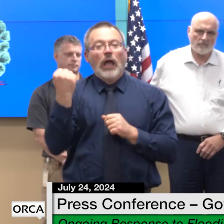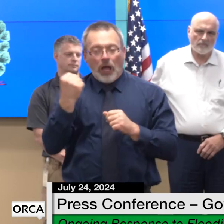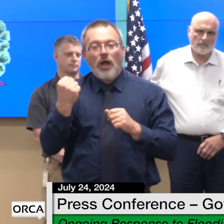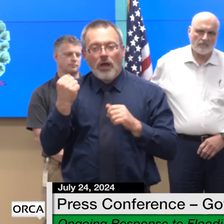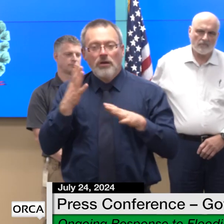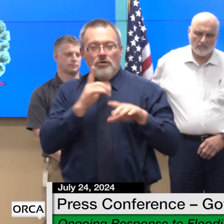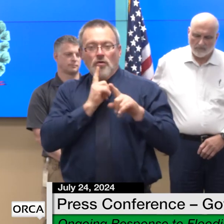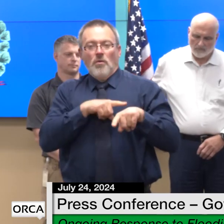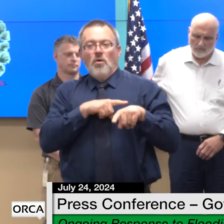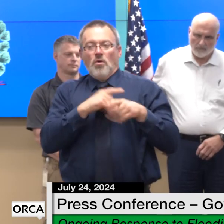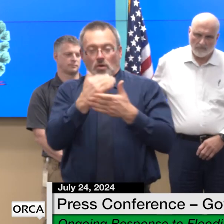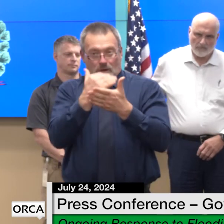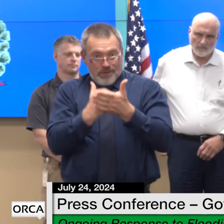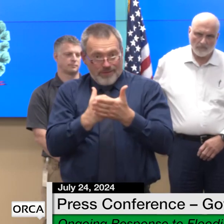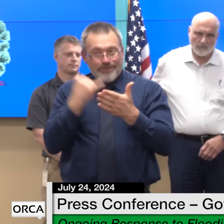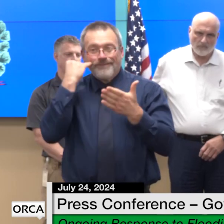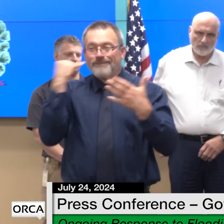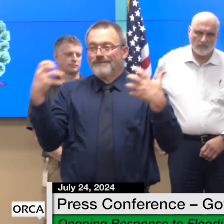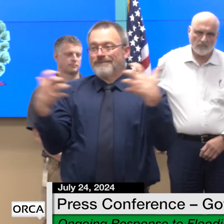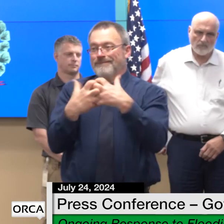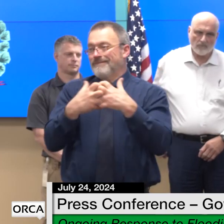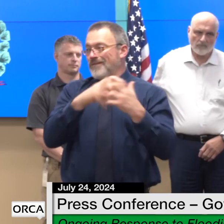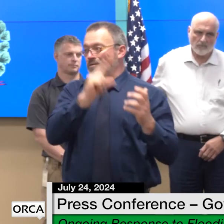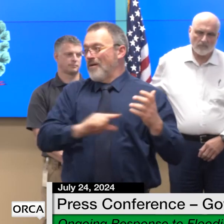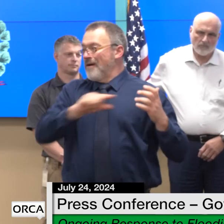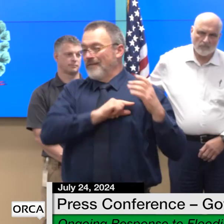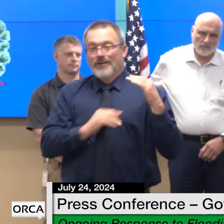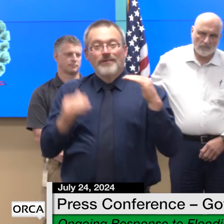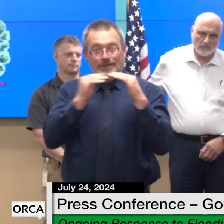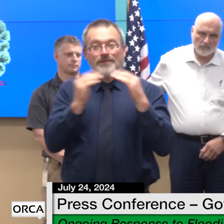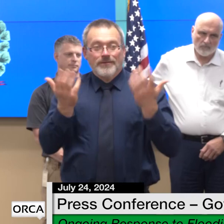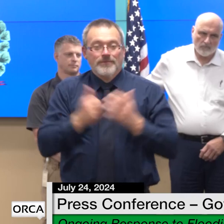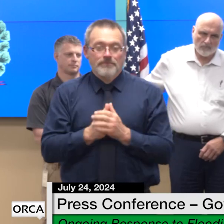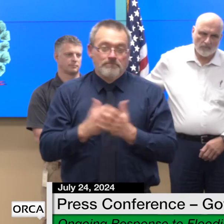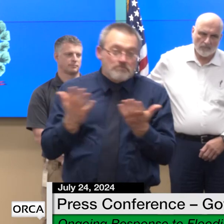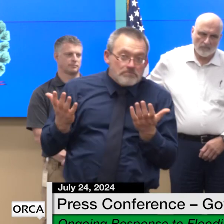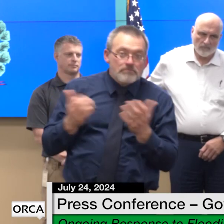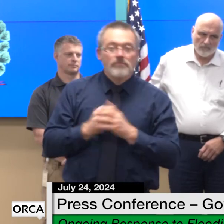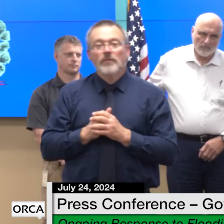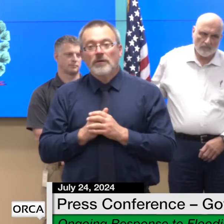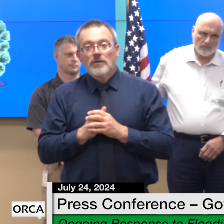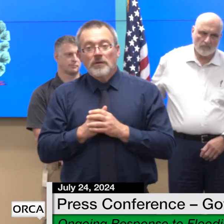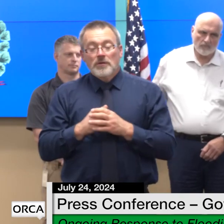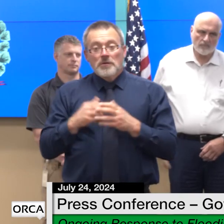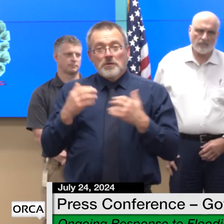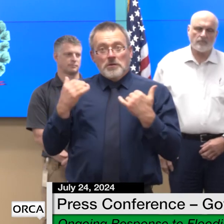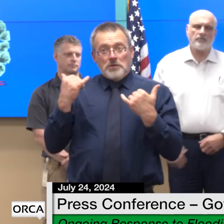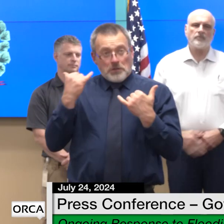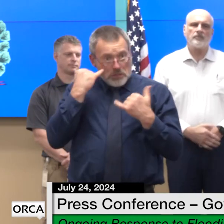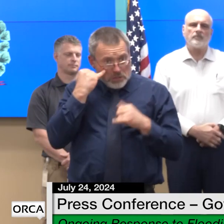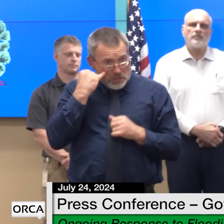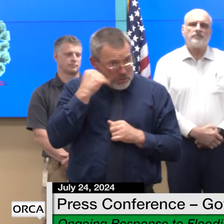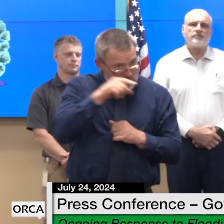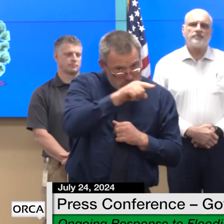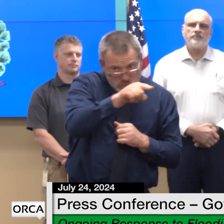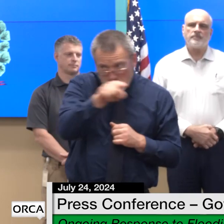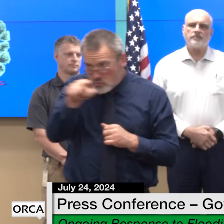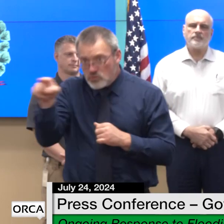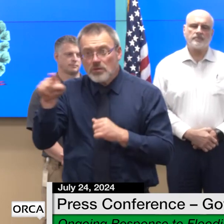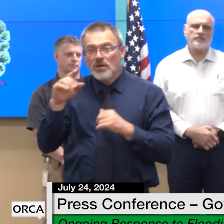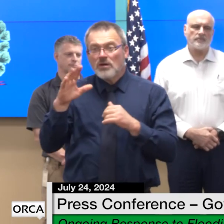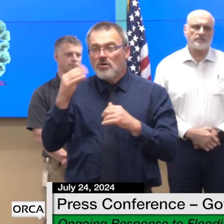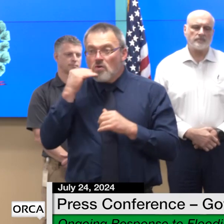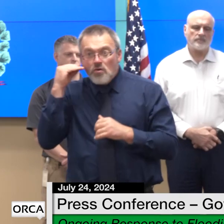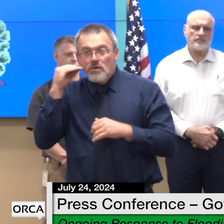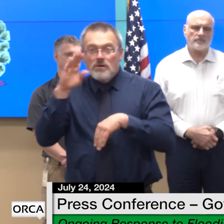emergency declaration. In the meantime, if you were impacted by flooding, it's important to move